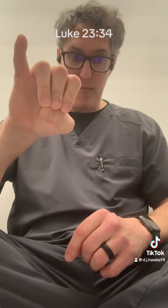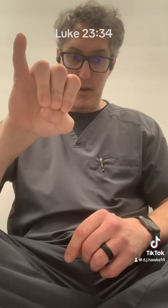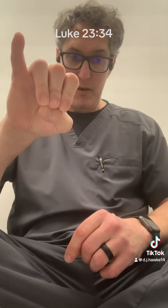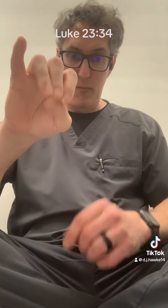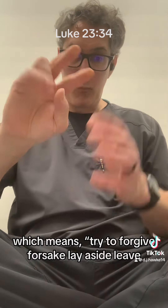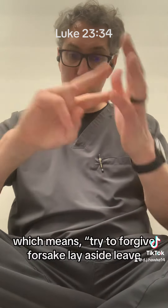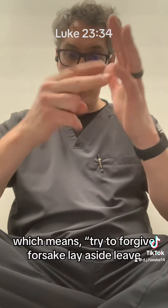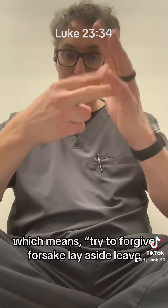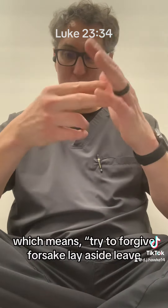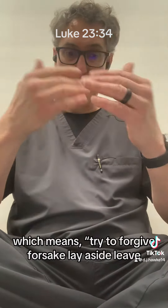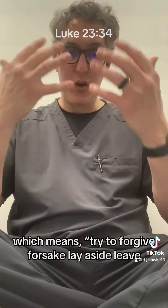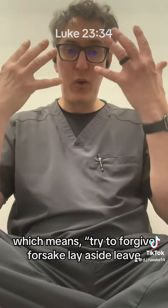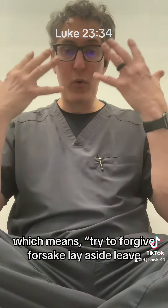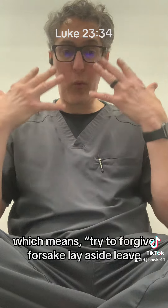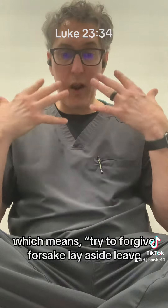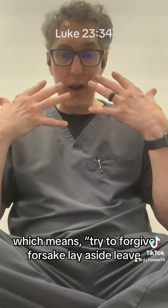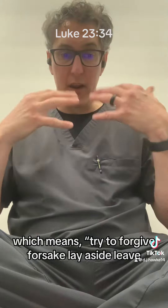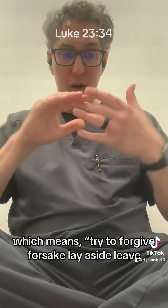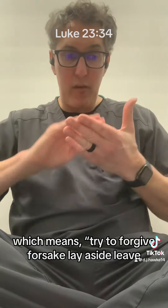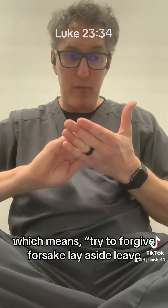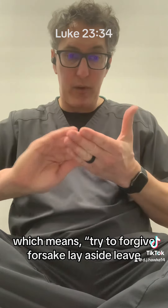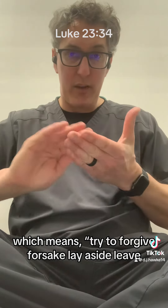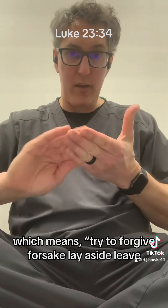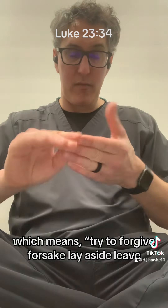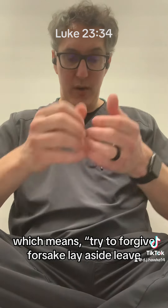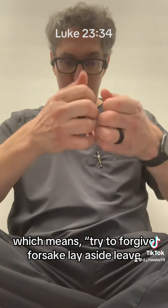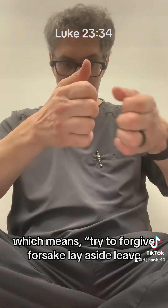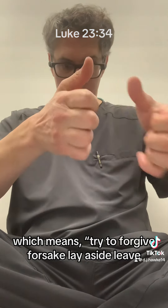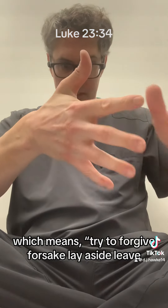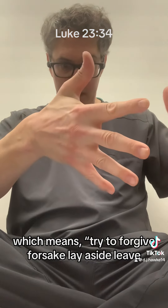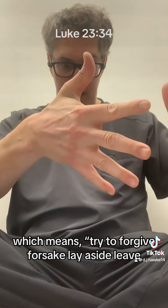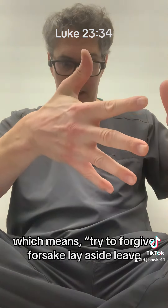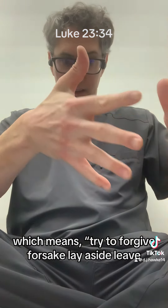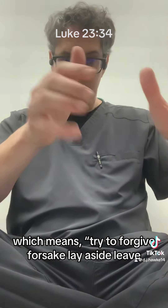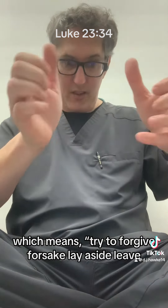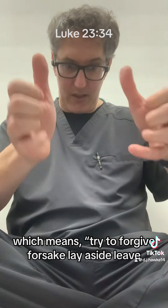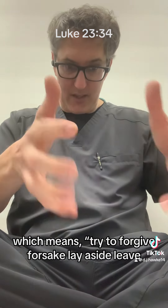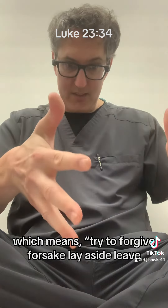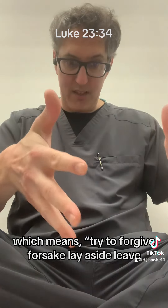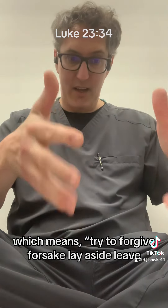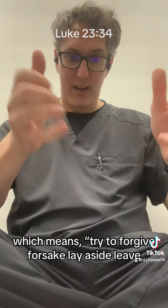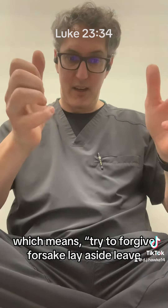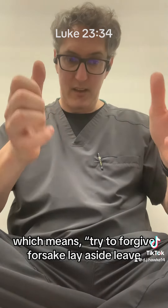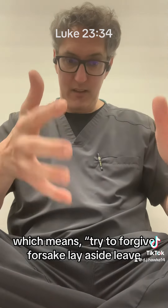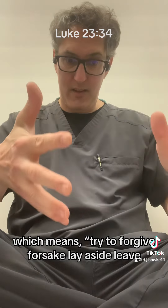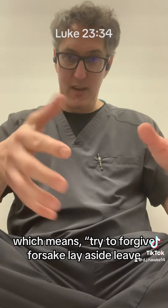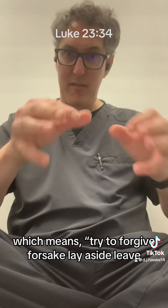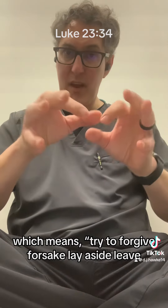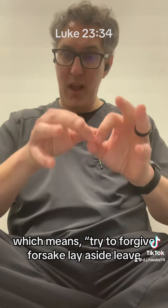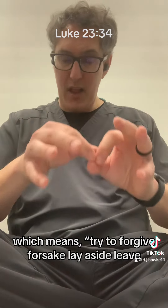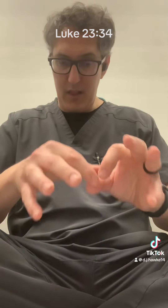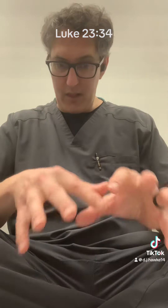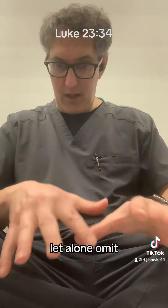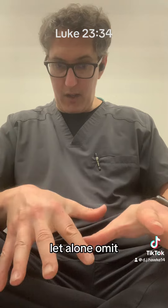aphenia, which means cry, forgive, forsake, lay aside, leave, let